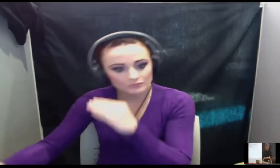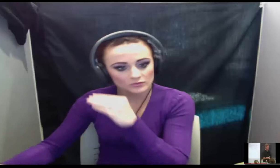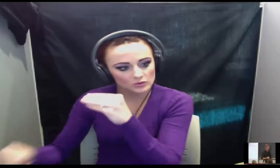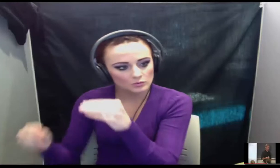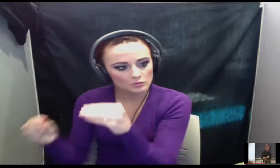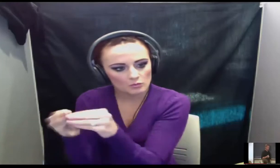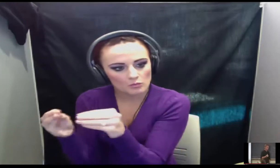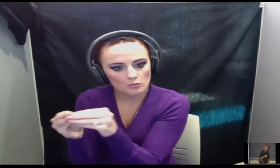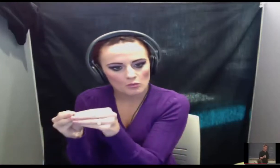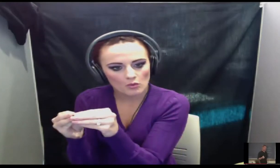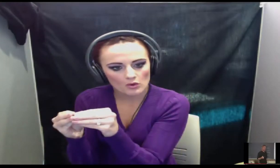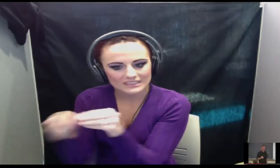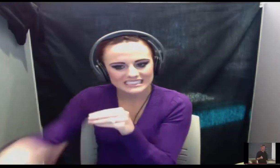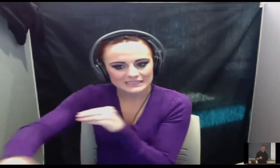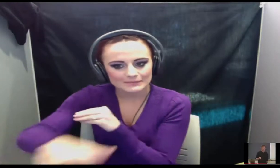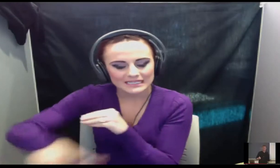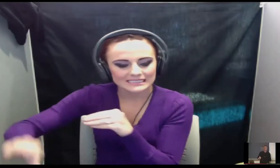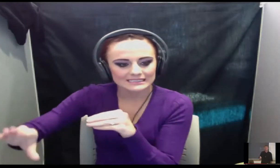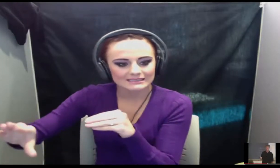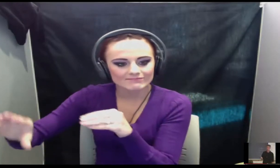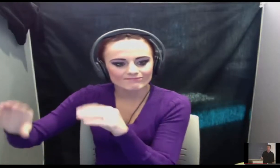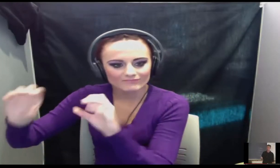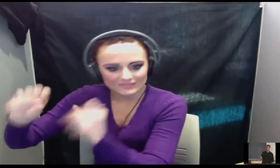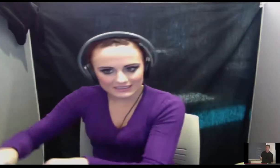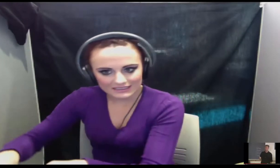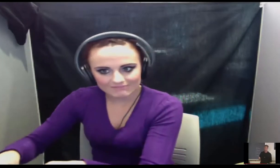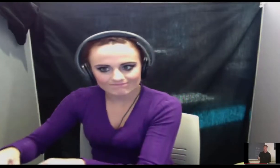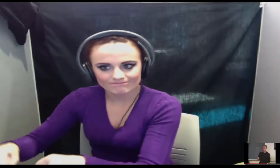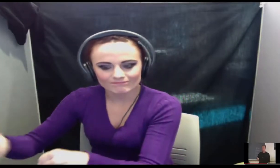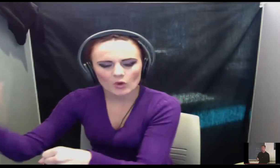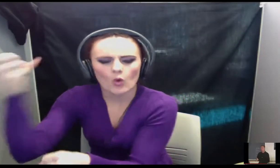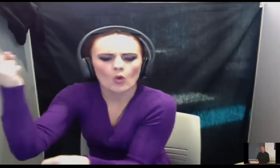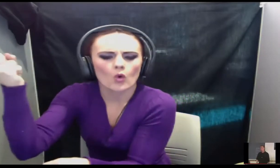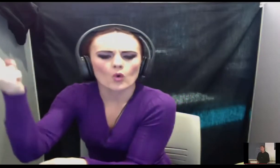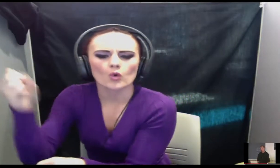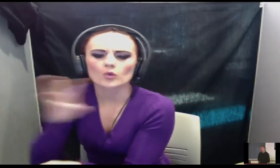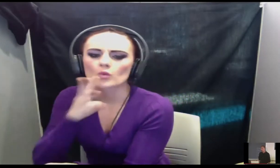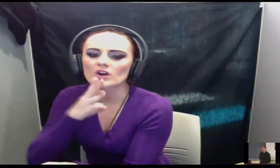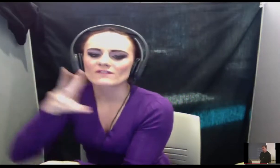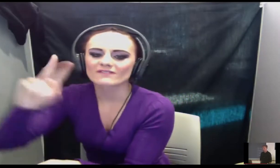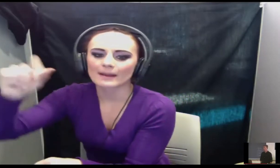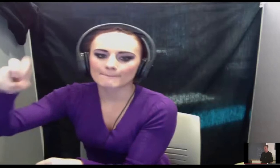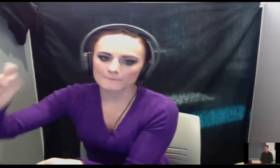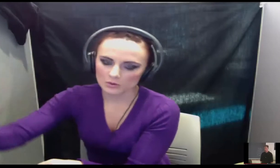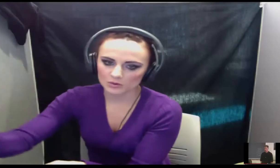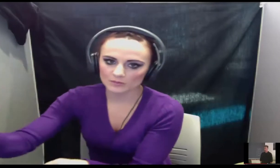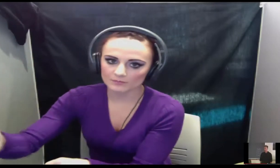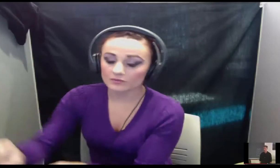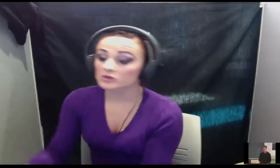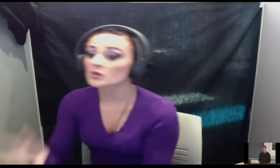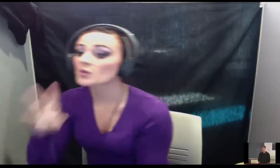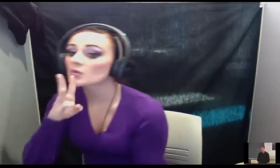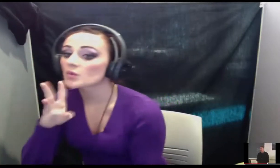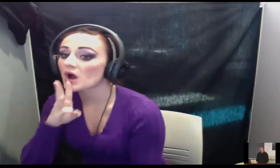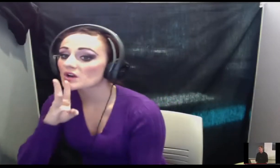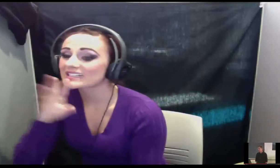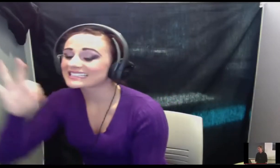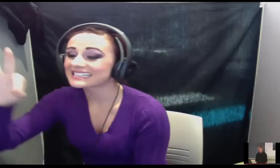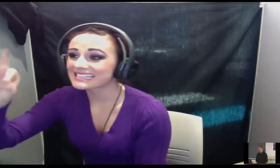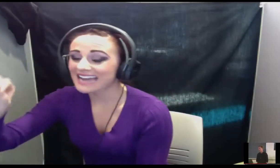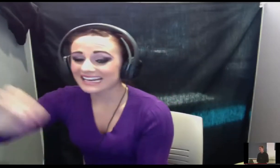vapor. Air that is 90 degrees can hold a lot more water vapor than air that is 50